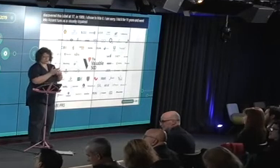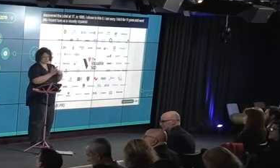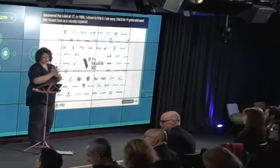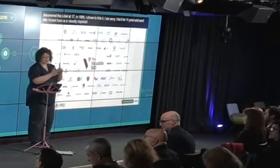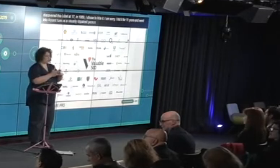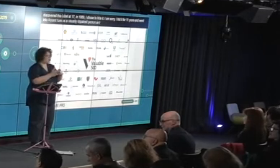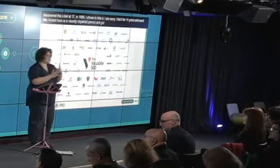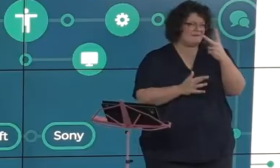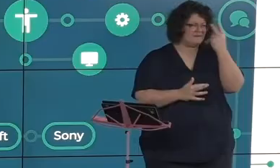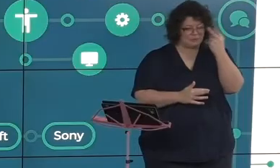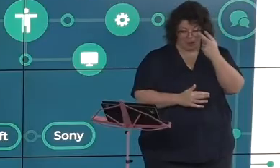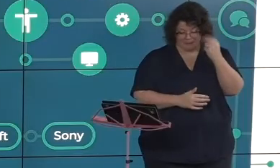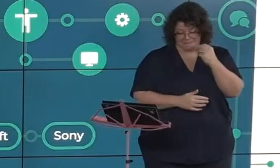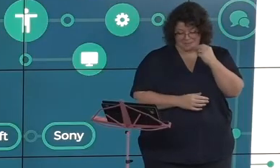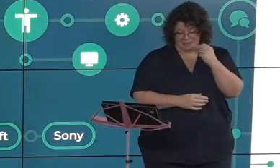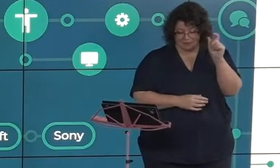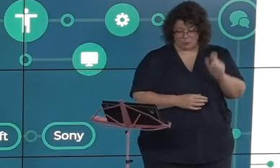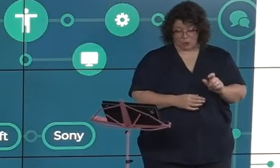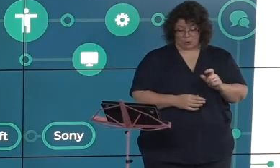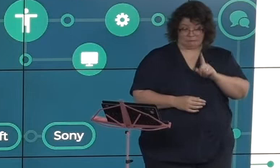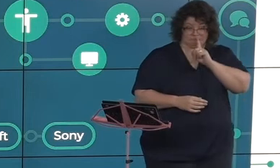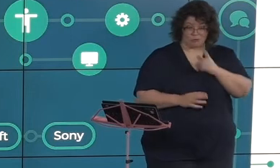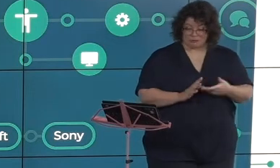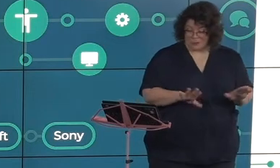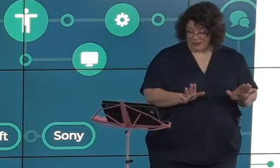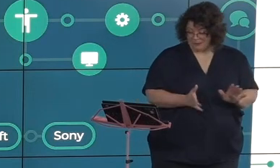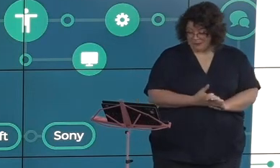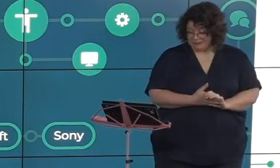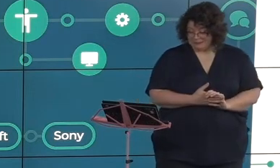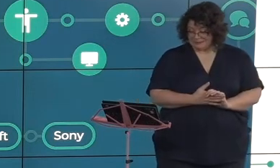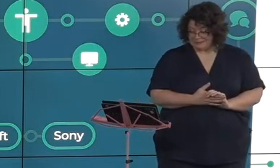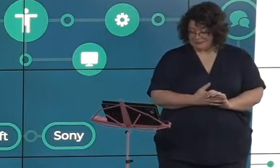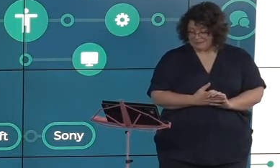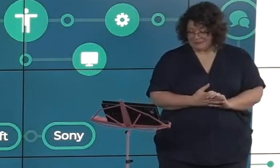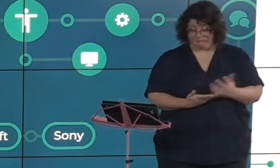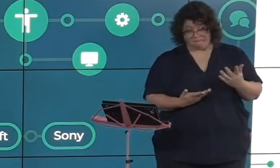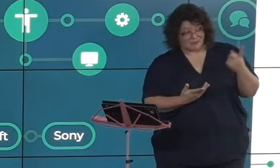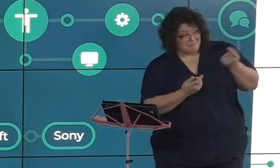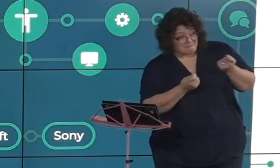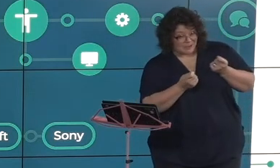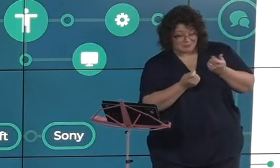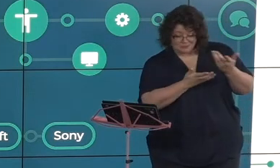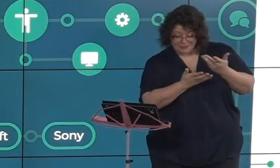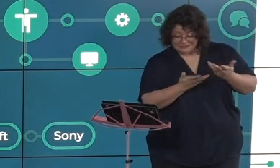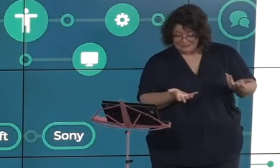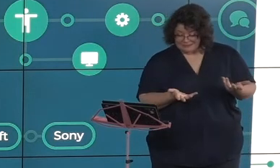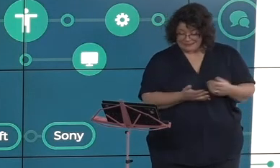say about management consultancy? That they never knew they had a blind person. My husband,